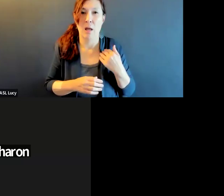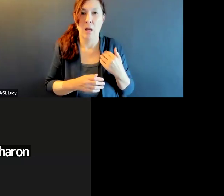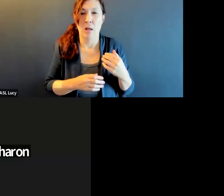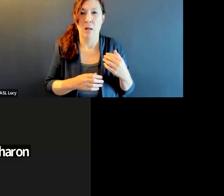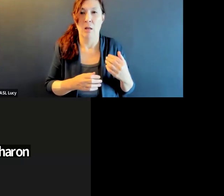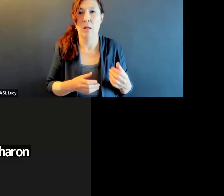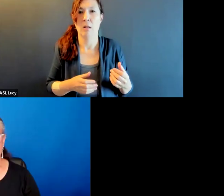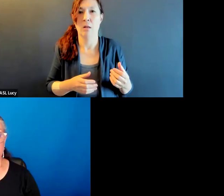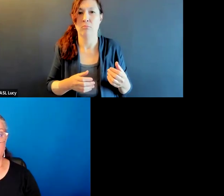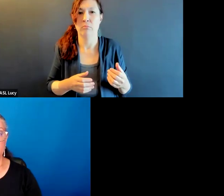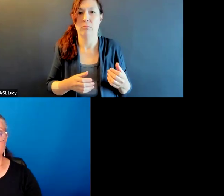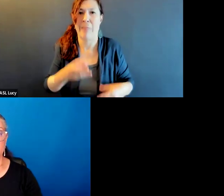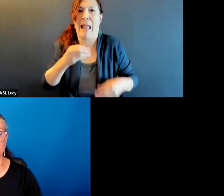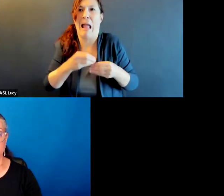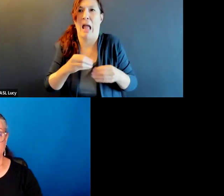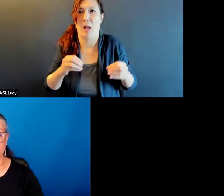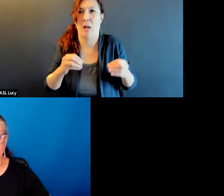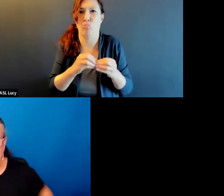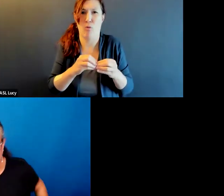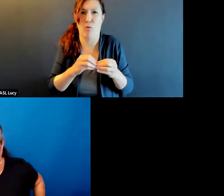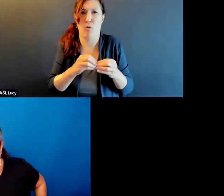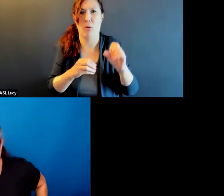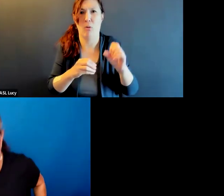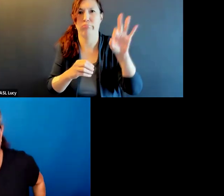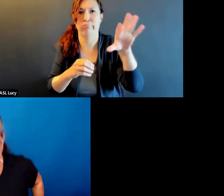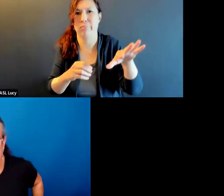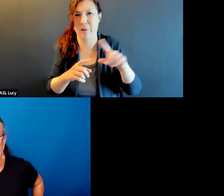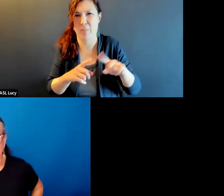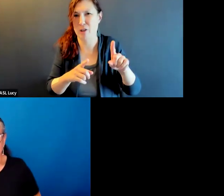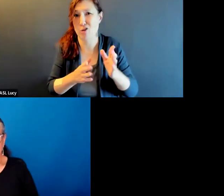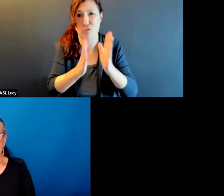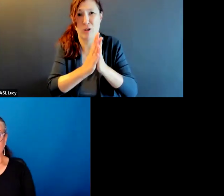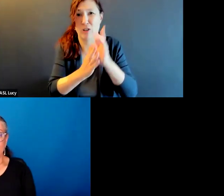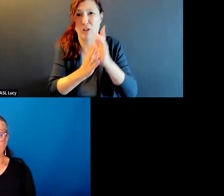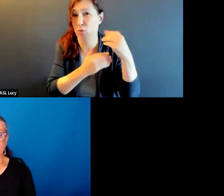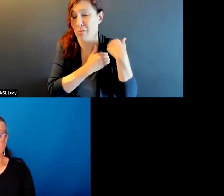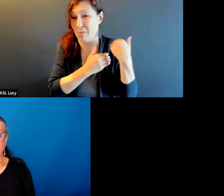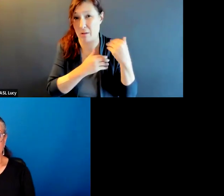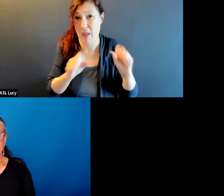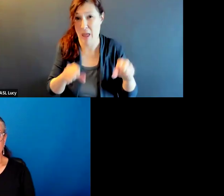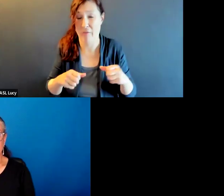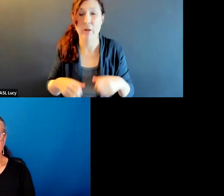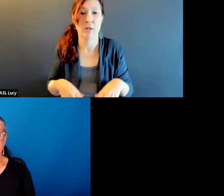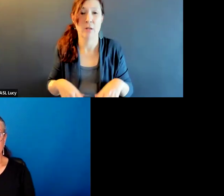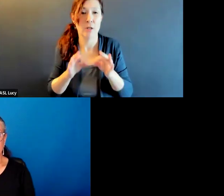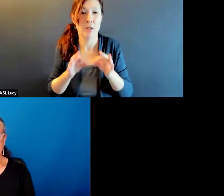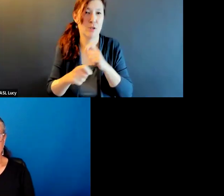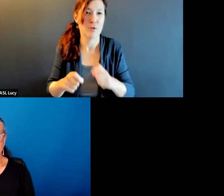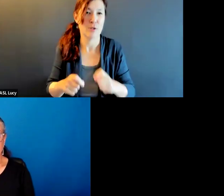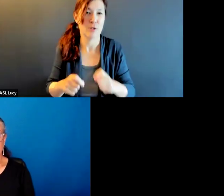table, but just a request. Let's put it that way. I'd like to